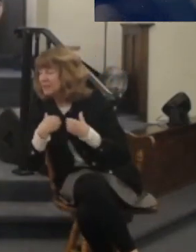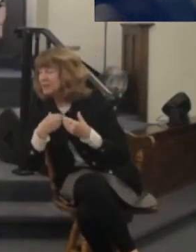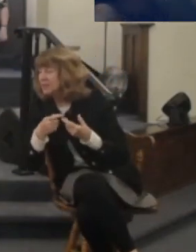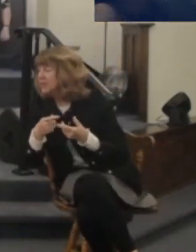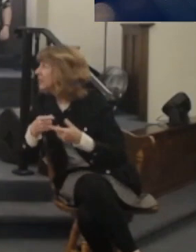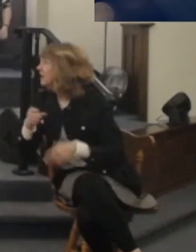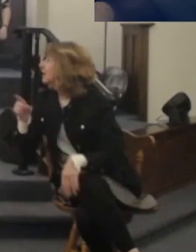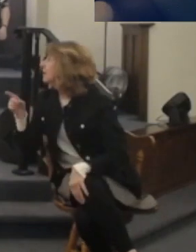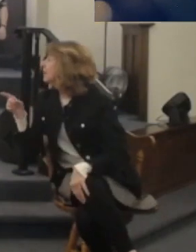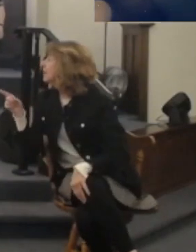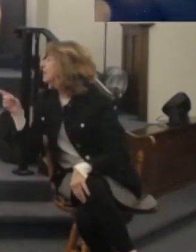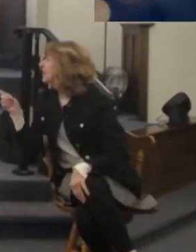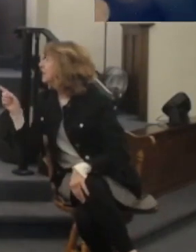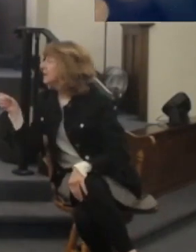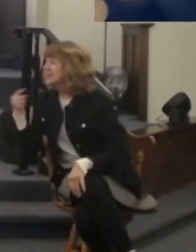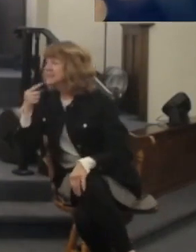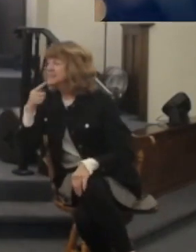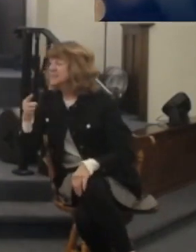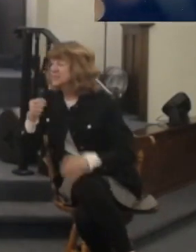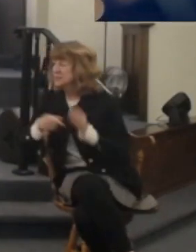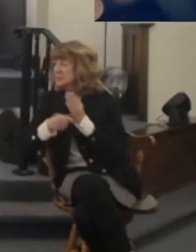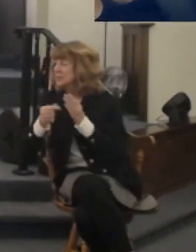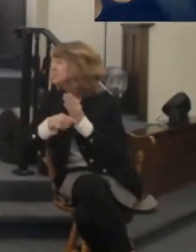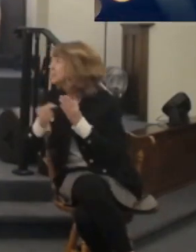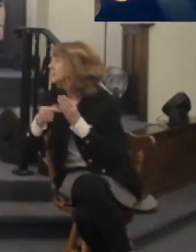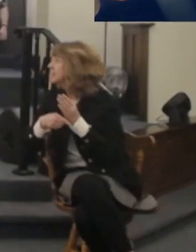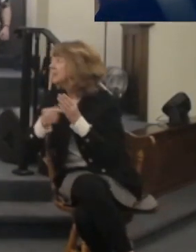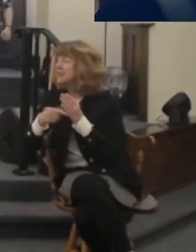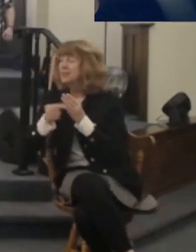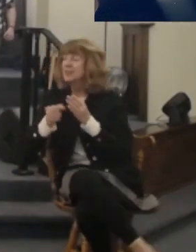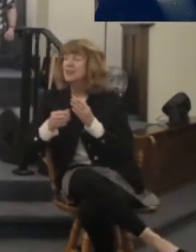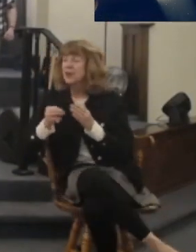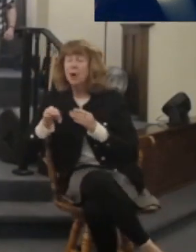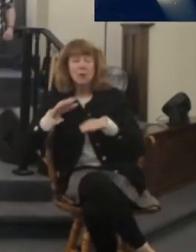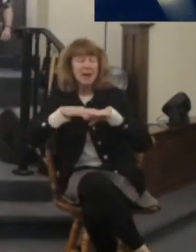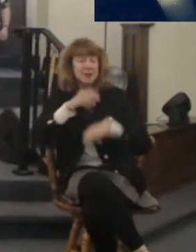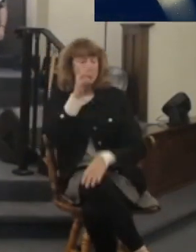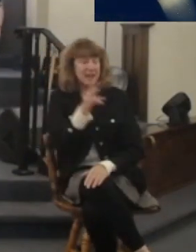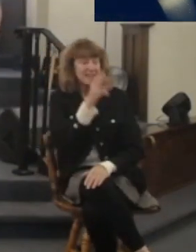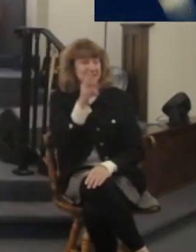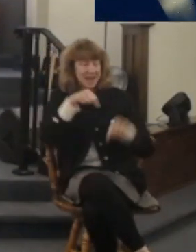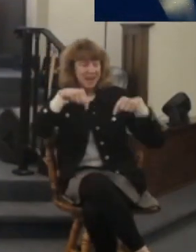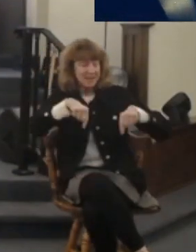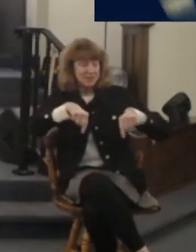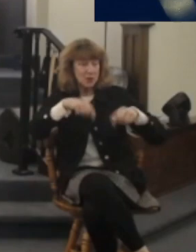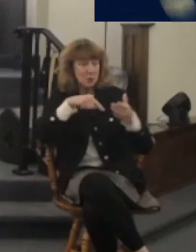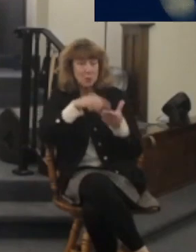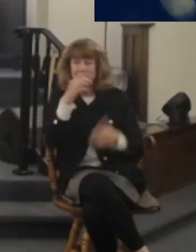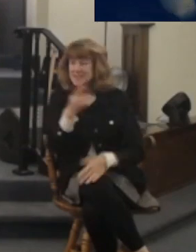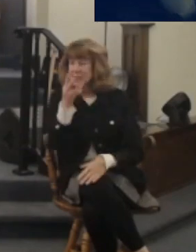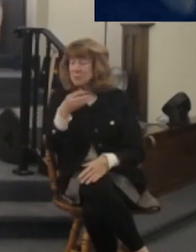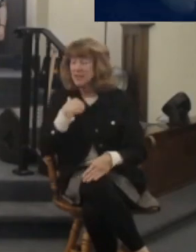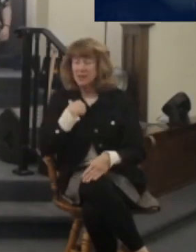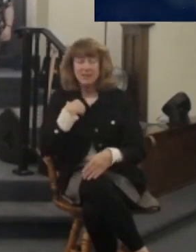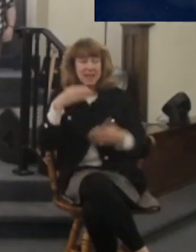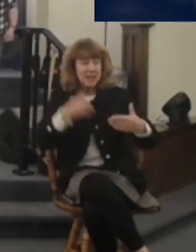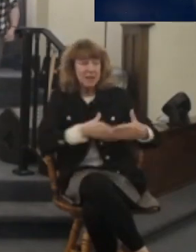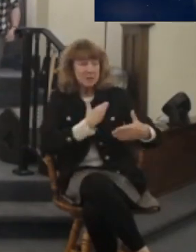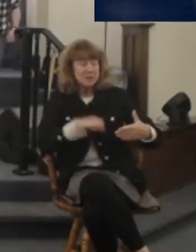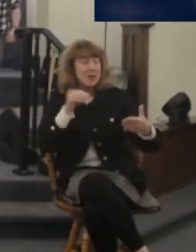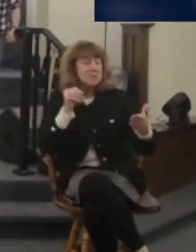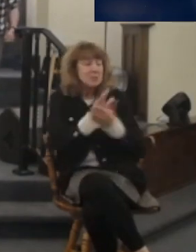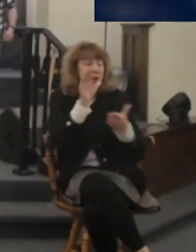Oh, yes, it's in the bulletin. Hymns and praise on Wednesday, 7 o'clock. You got